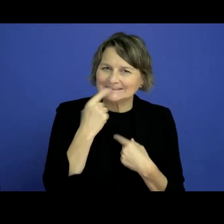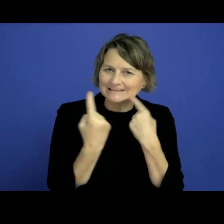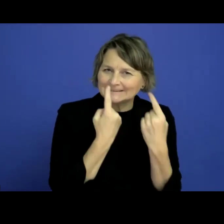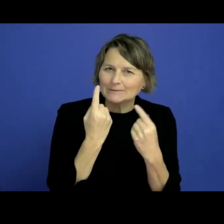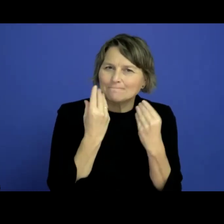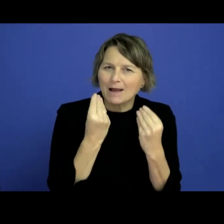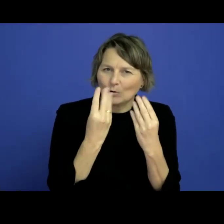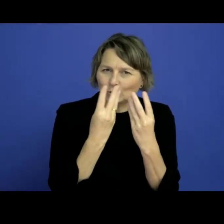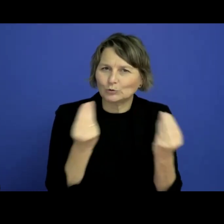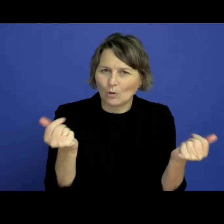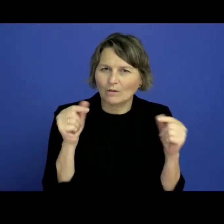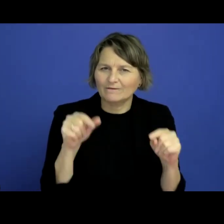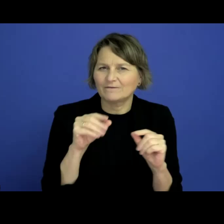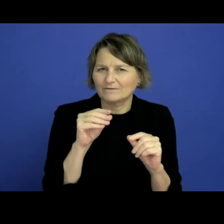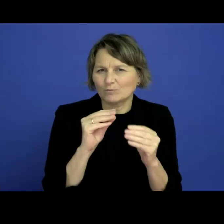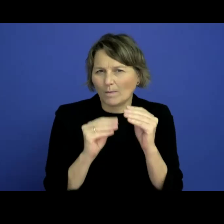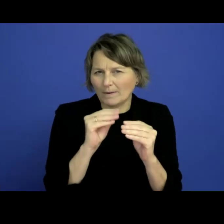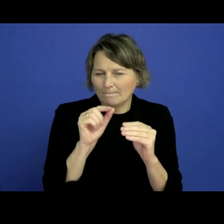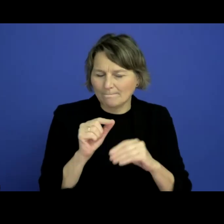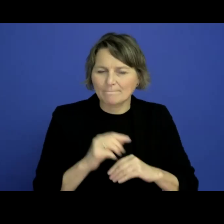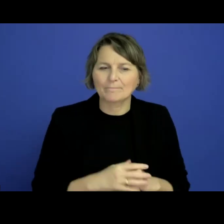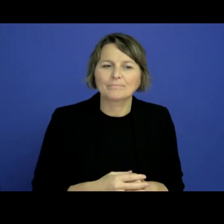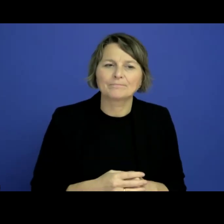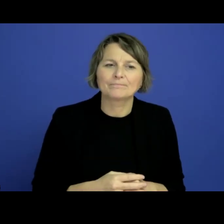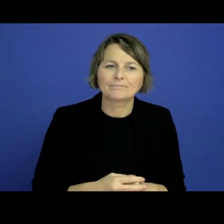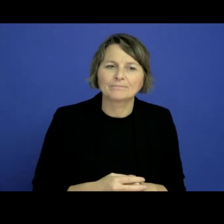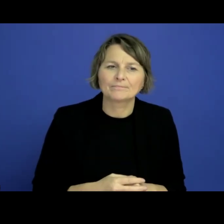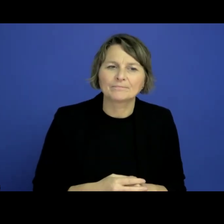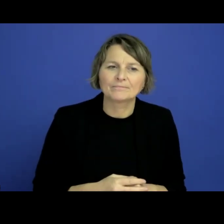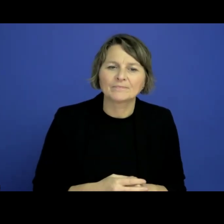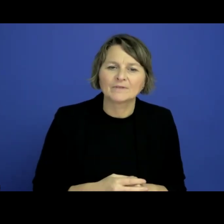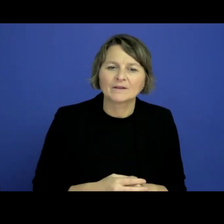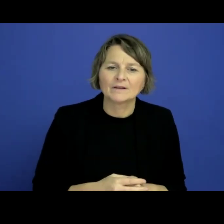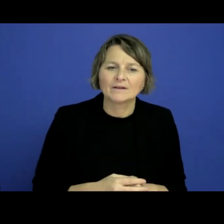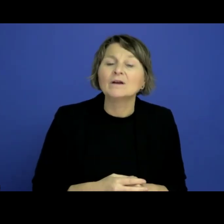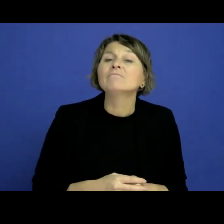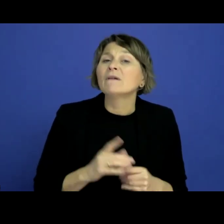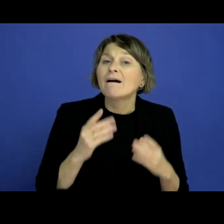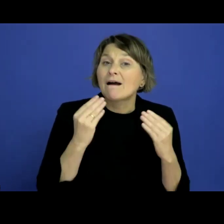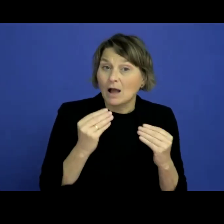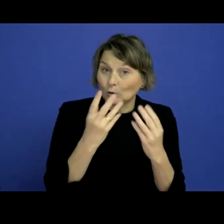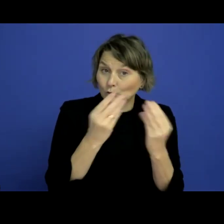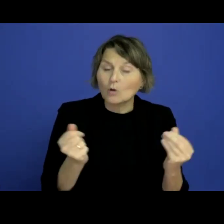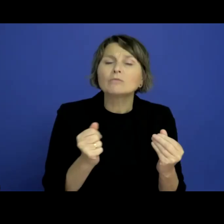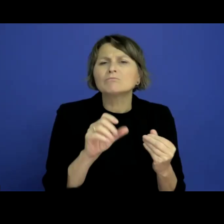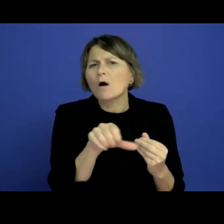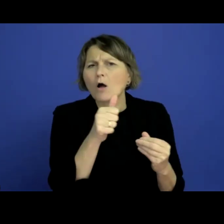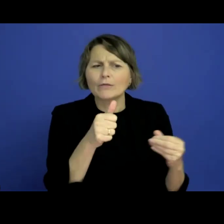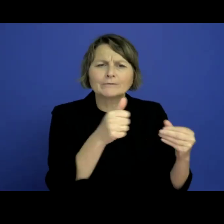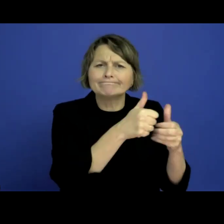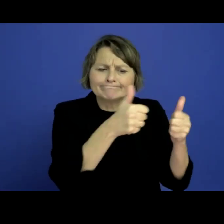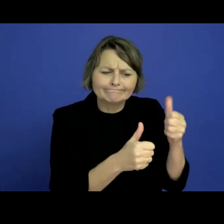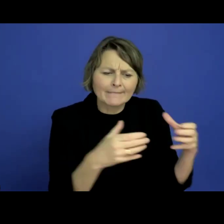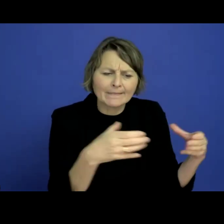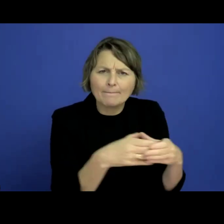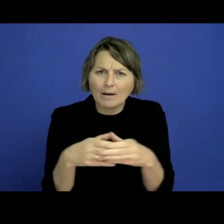are working hard on it, and especially in collaboration with other departments, of course, with our colleague from a diversity and